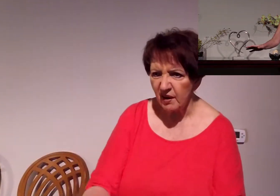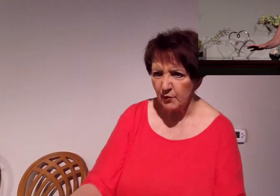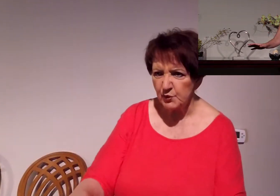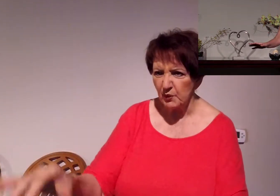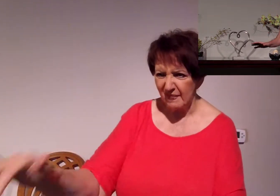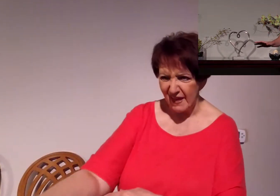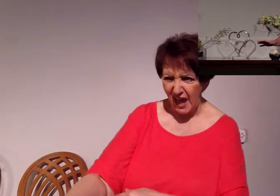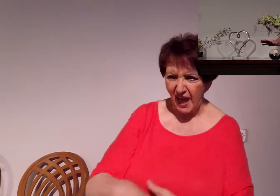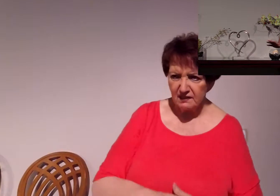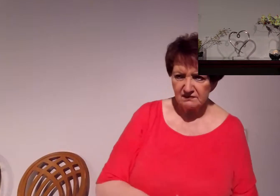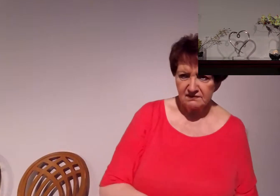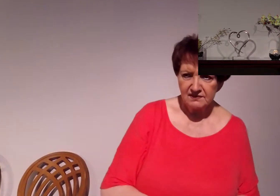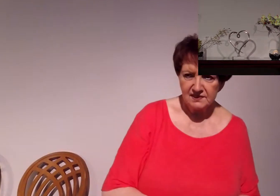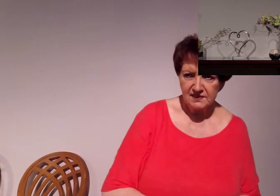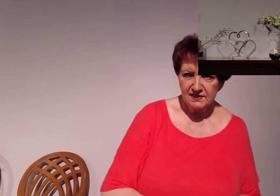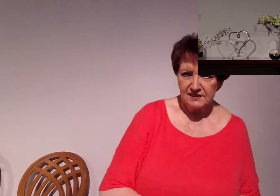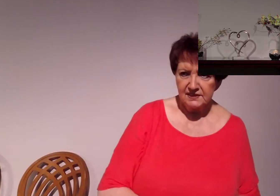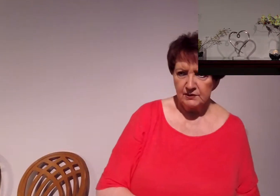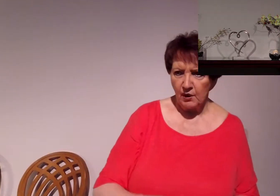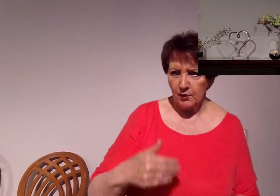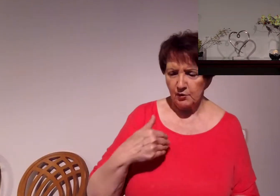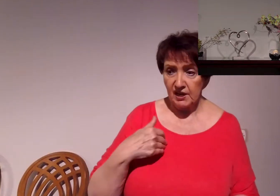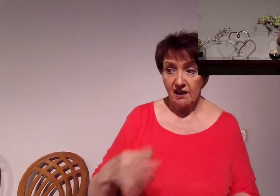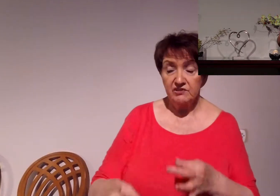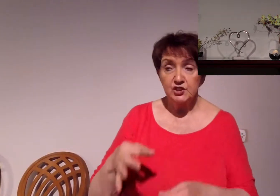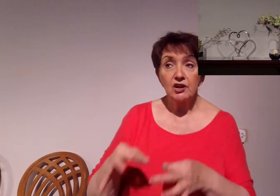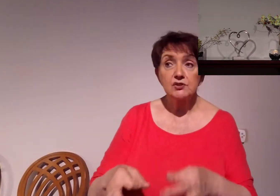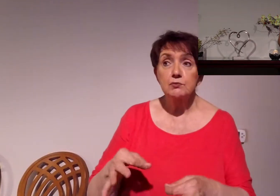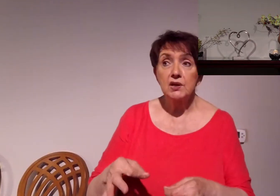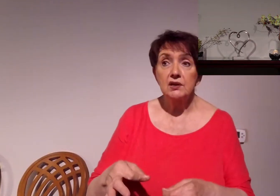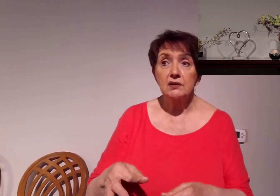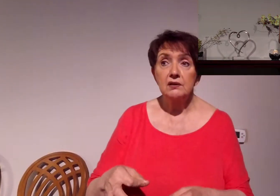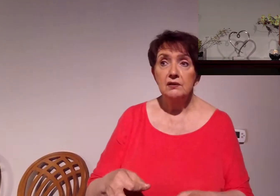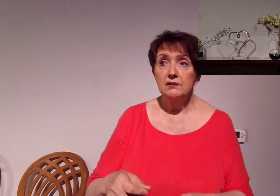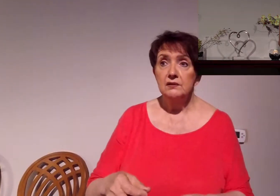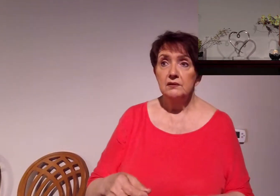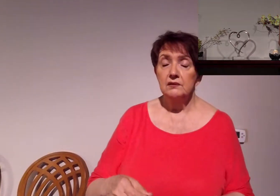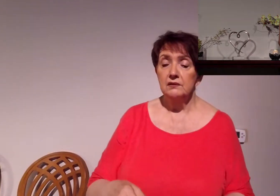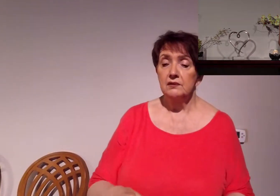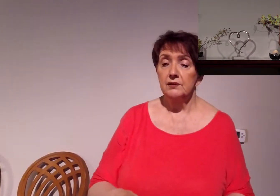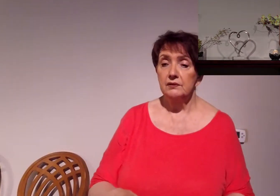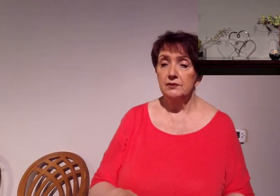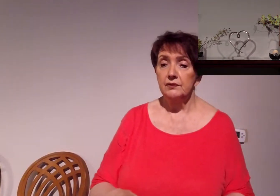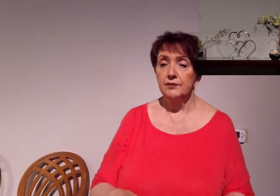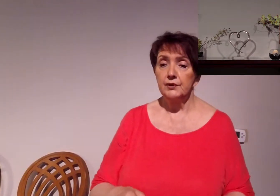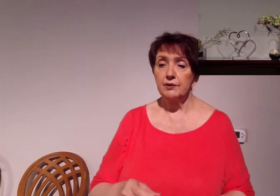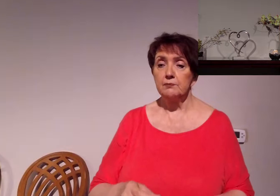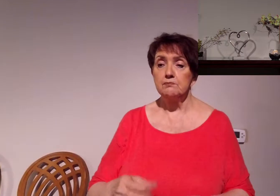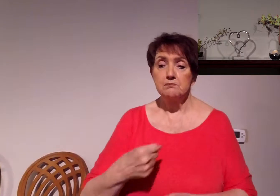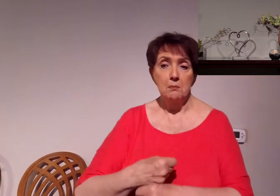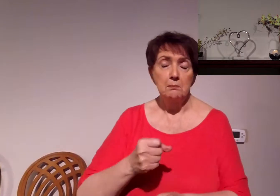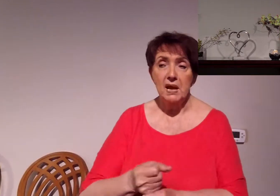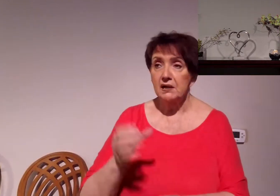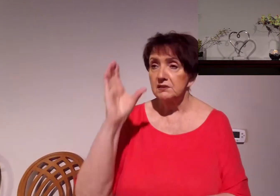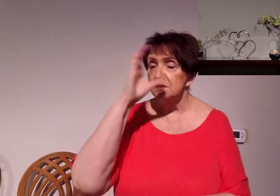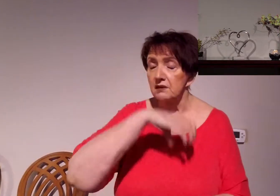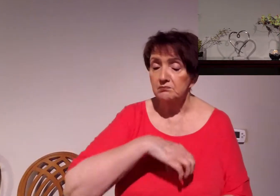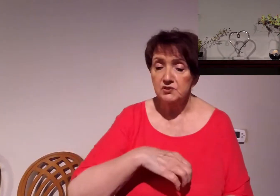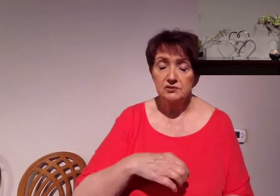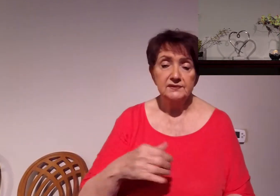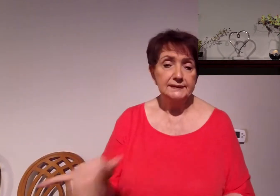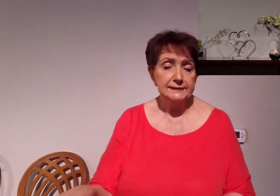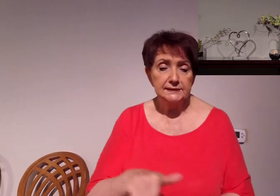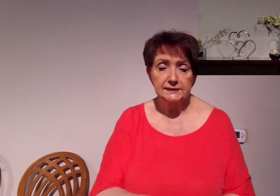that thing, and we can do all of the same projections and assumptions that we do in our